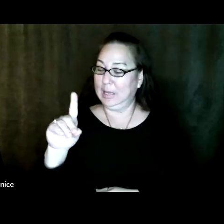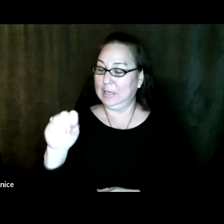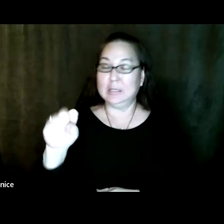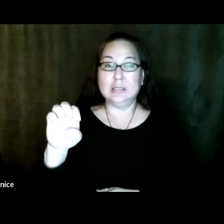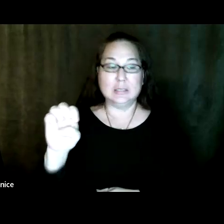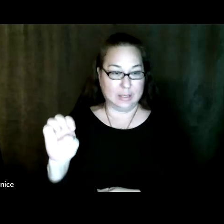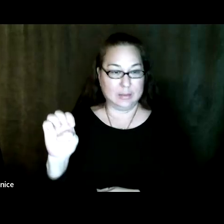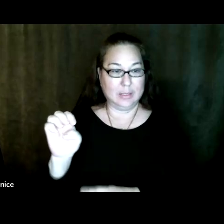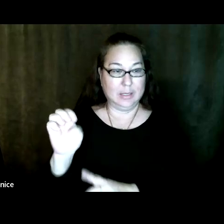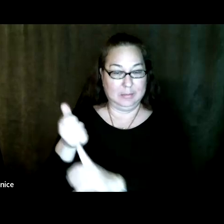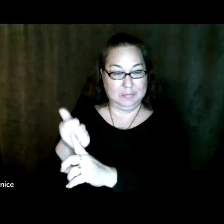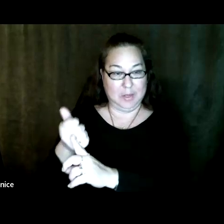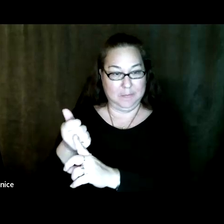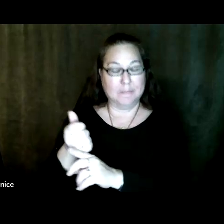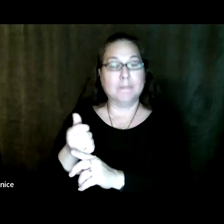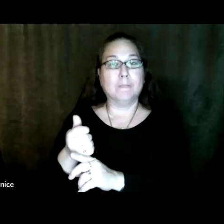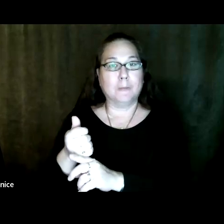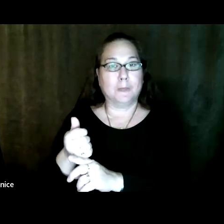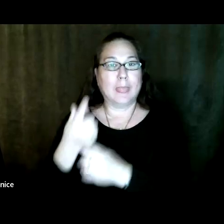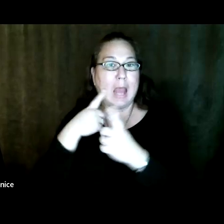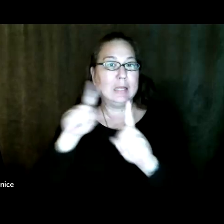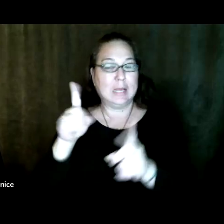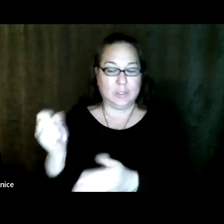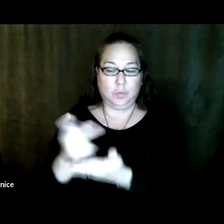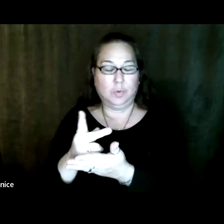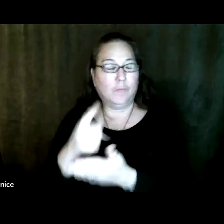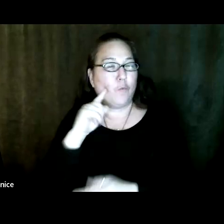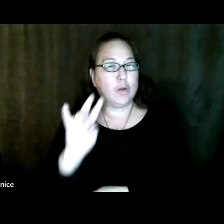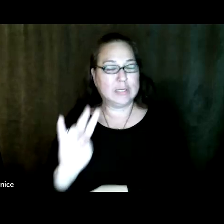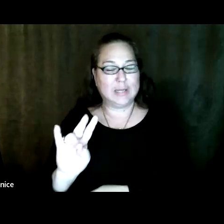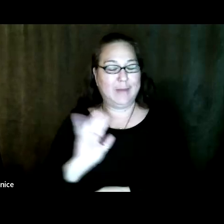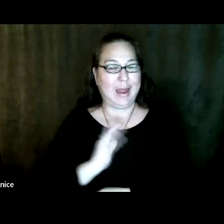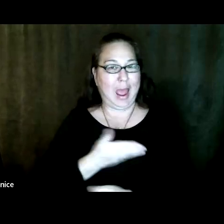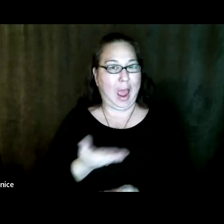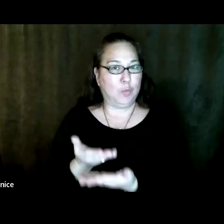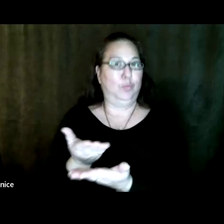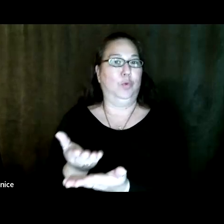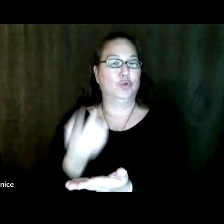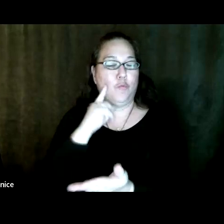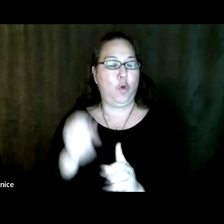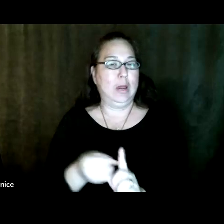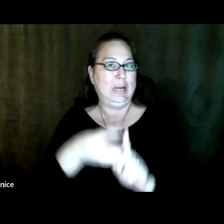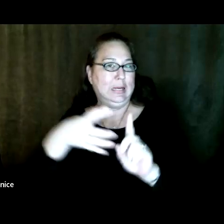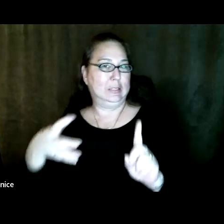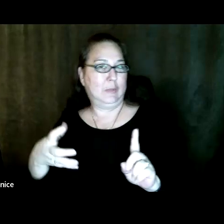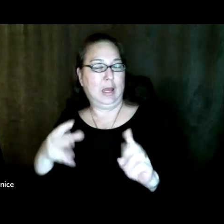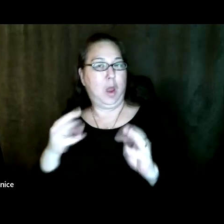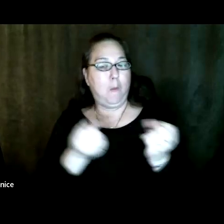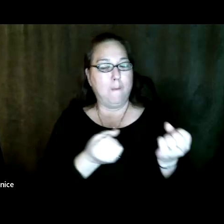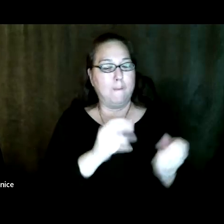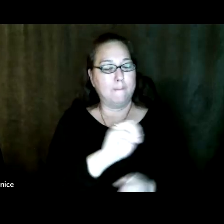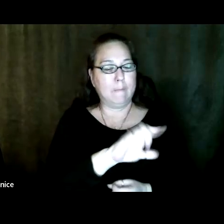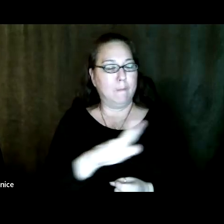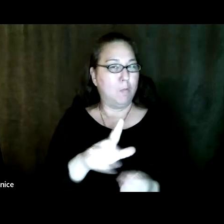and Secondary Education, announced its approval of 7 of our proposals for expanded multilingual education for